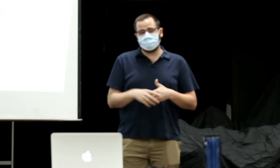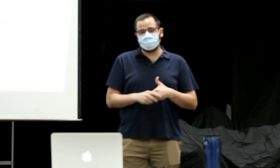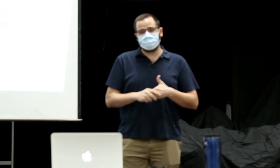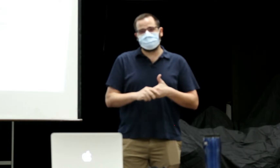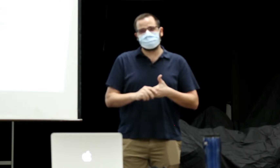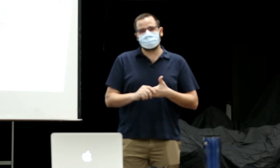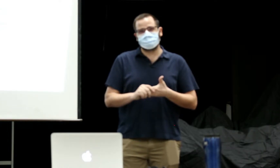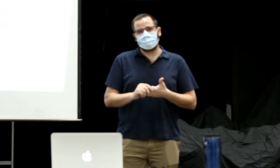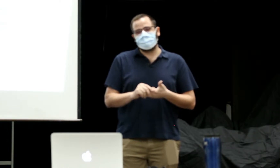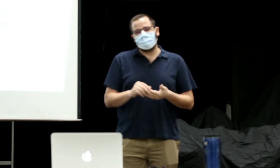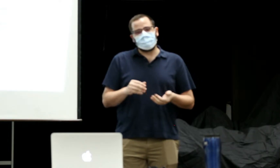however I can.